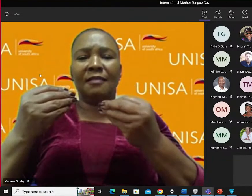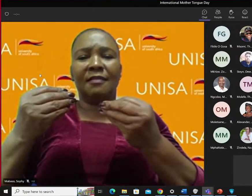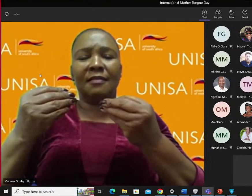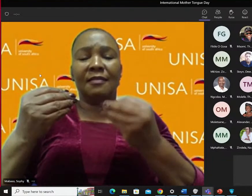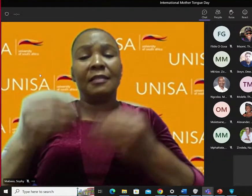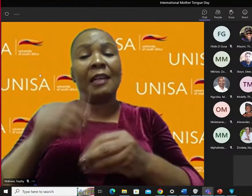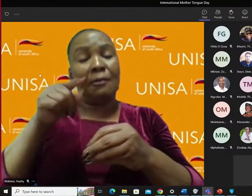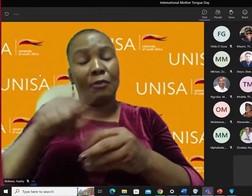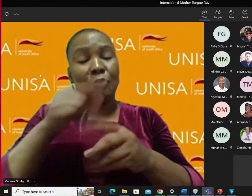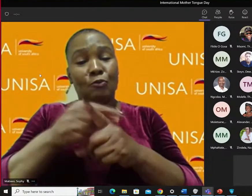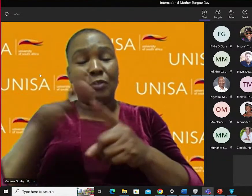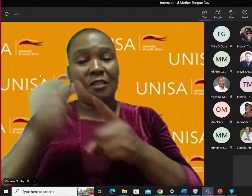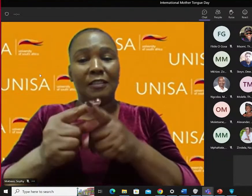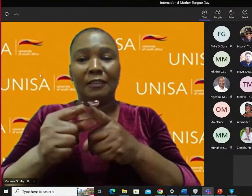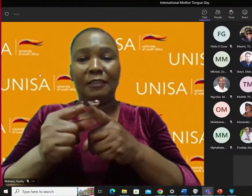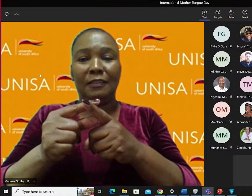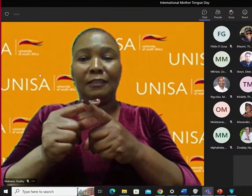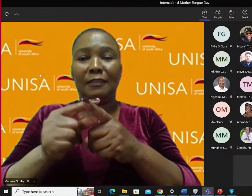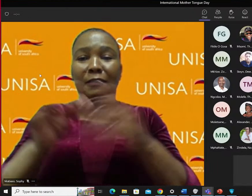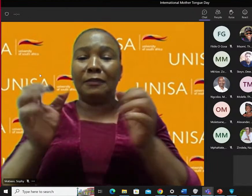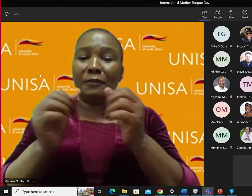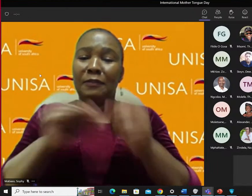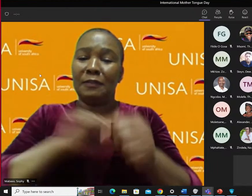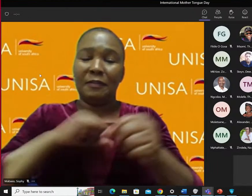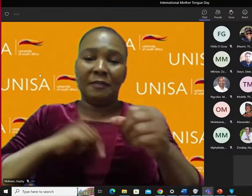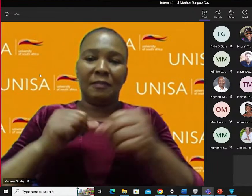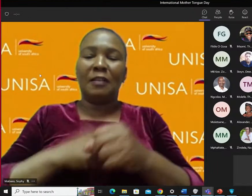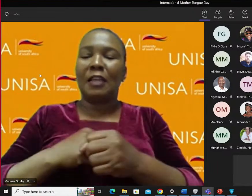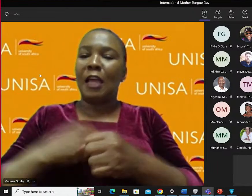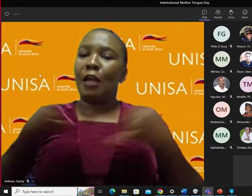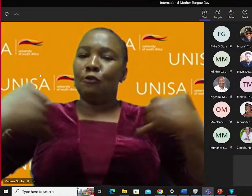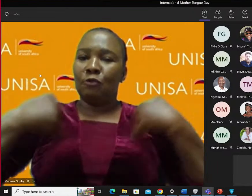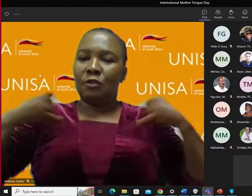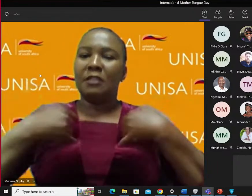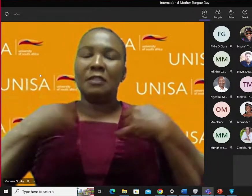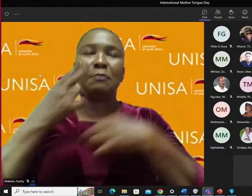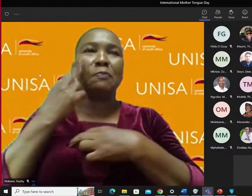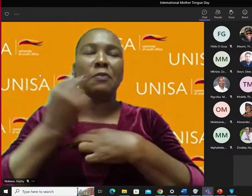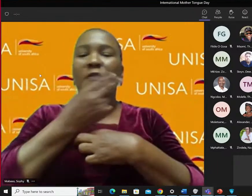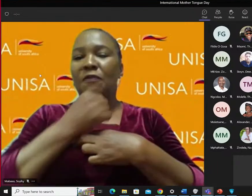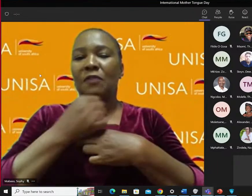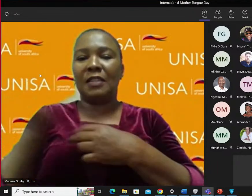words, colleagues, enjoy this beautiful day. Thank you.